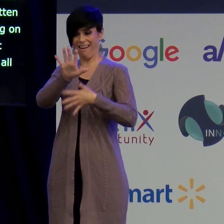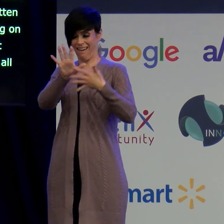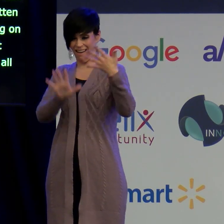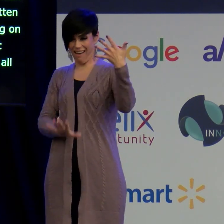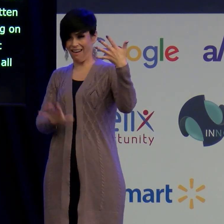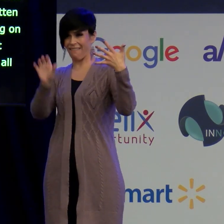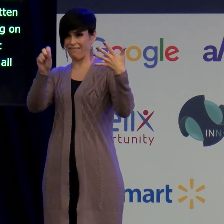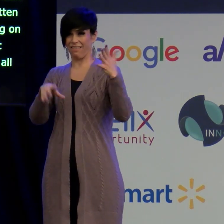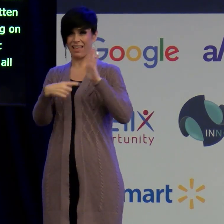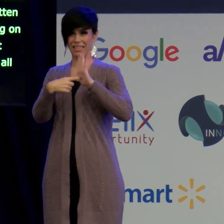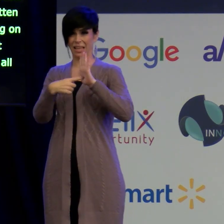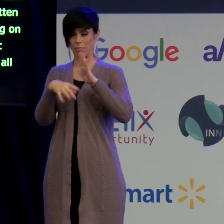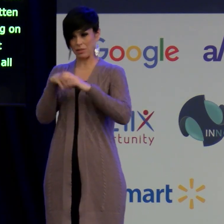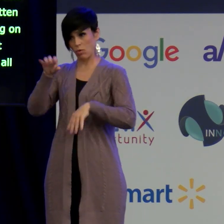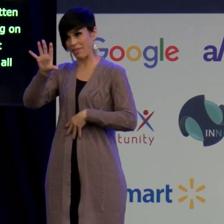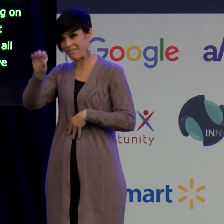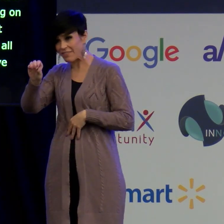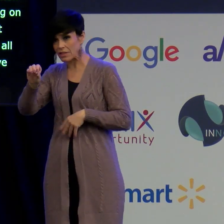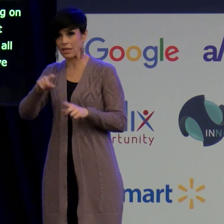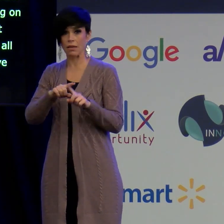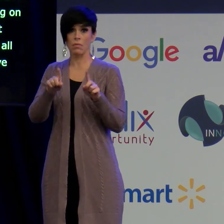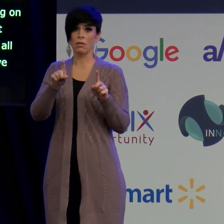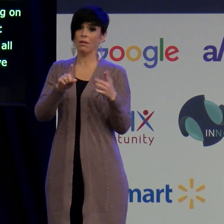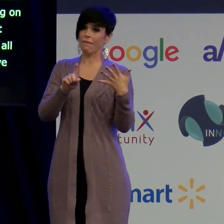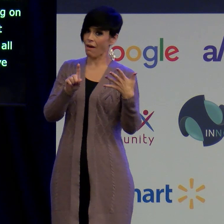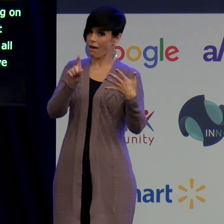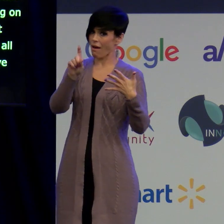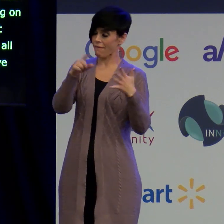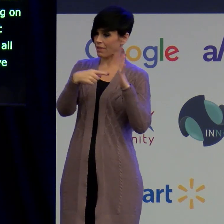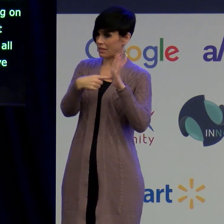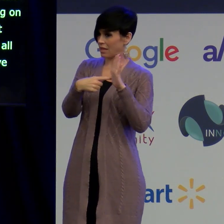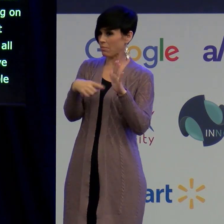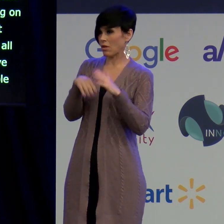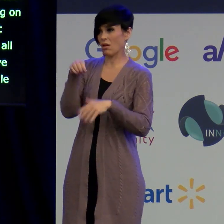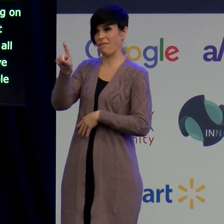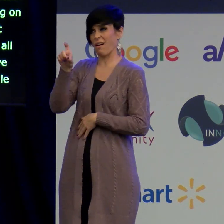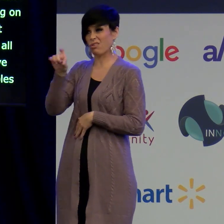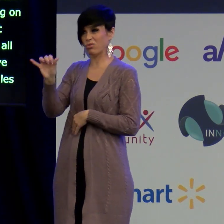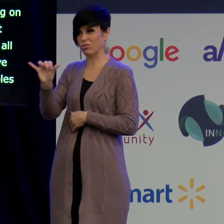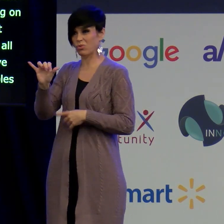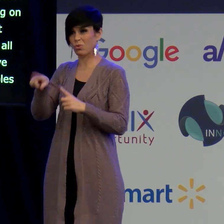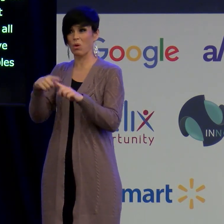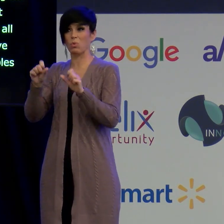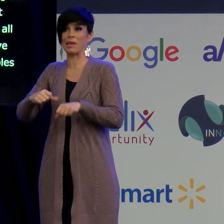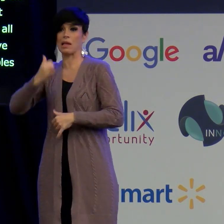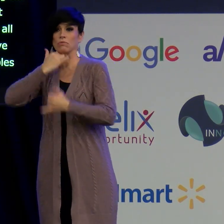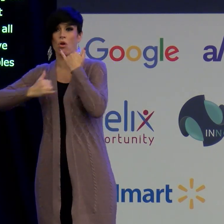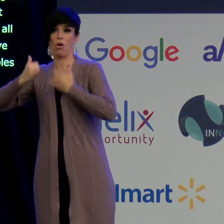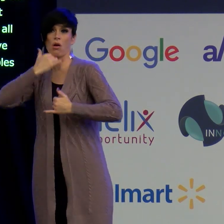50. It's also 5 examples of 100 where we could get this wrong.